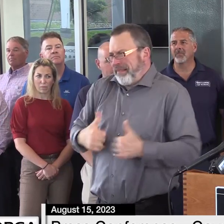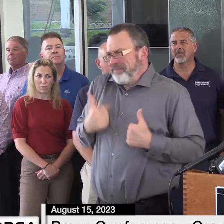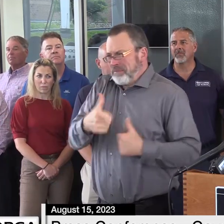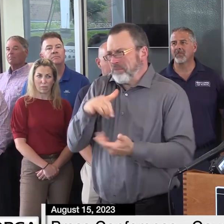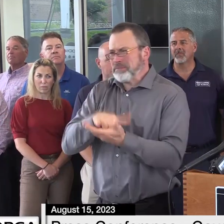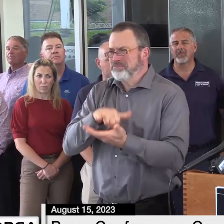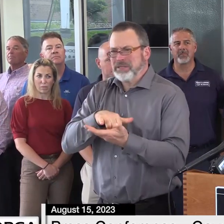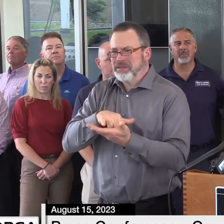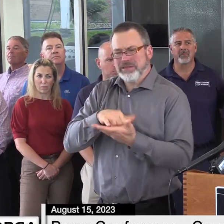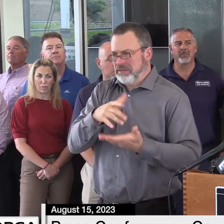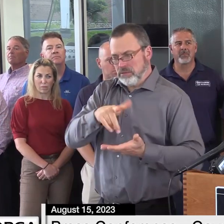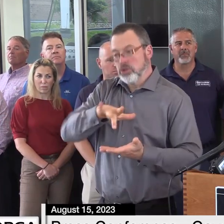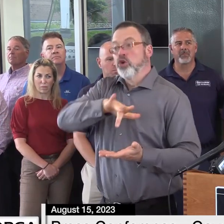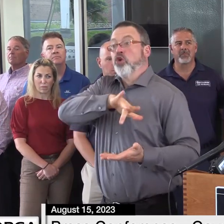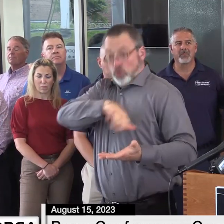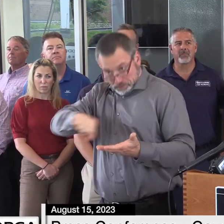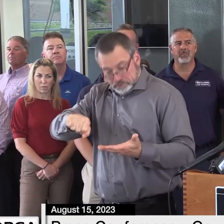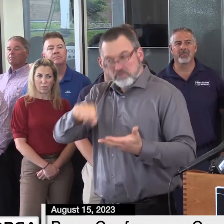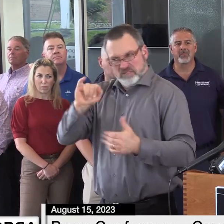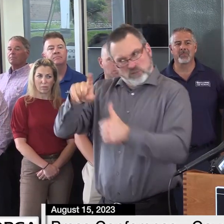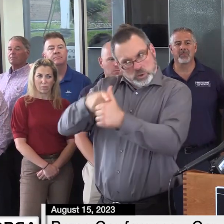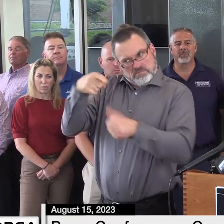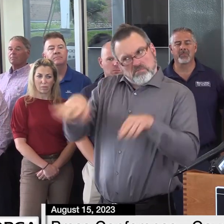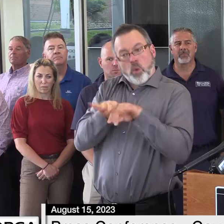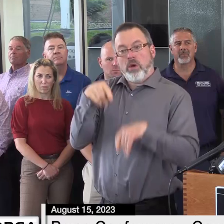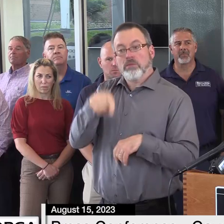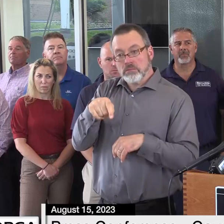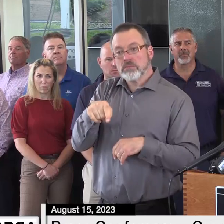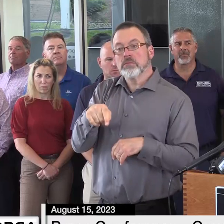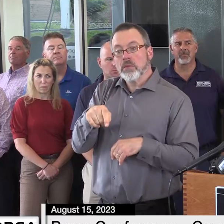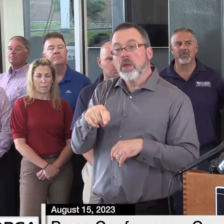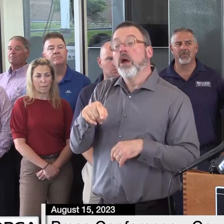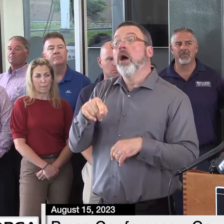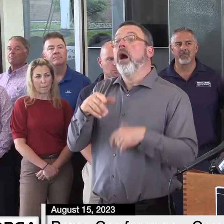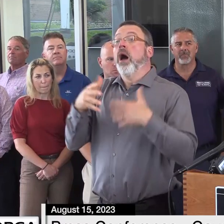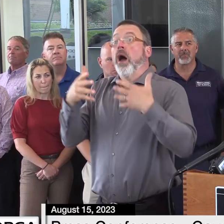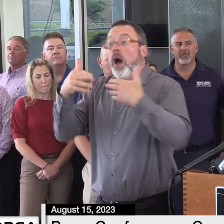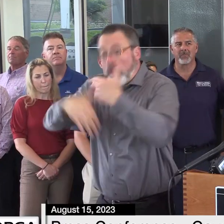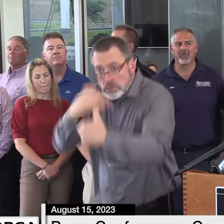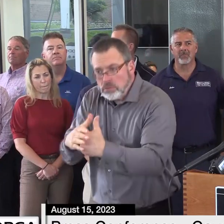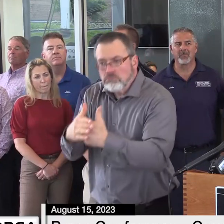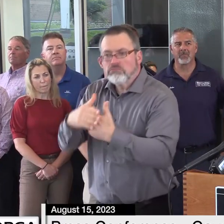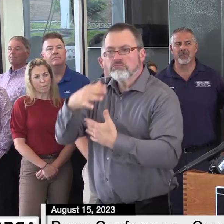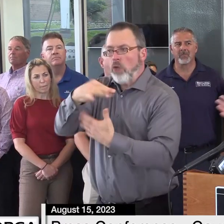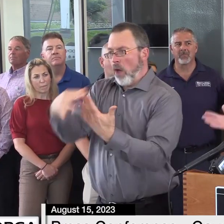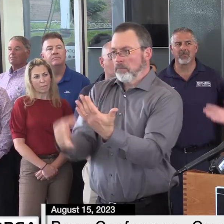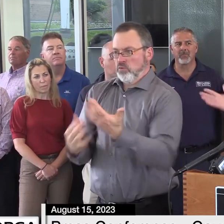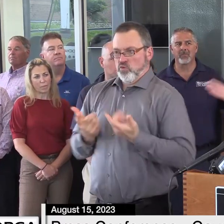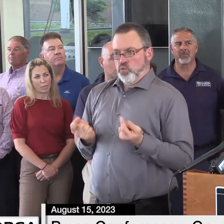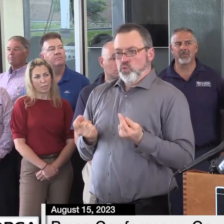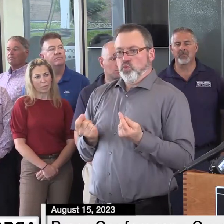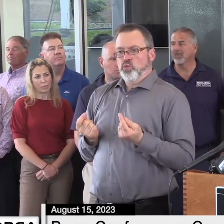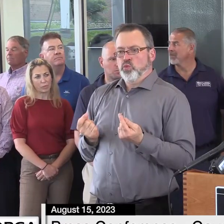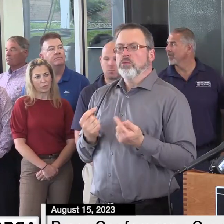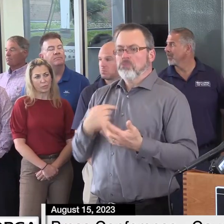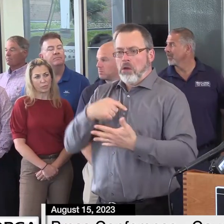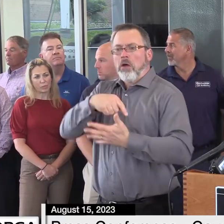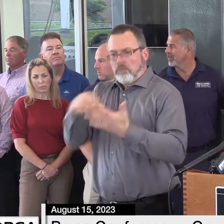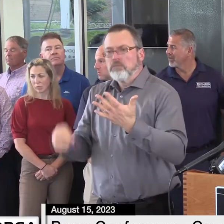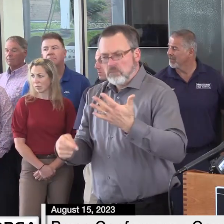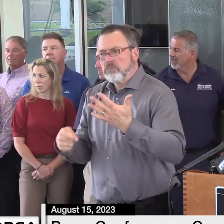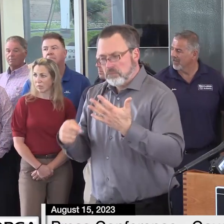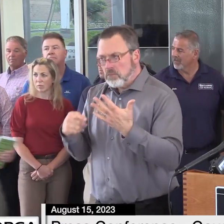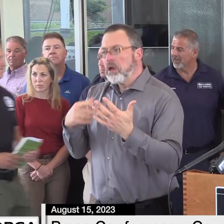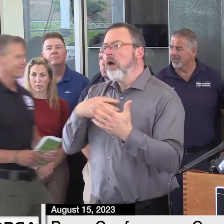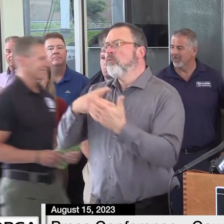taken care of. But we have some options for those who've been displaced. They have available a number of programs, and I'll